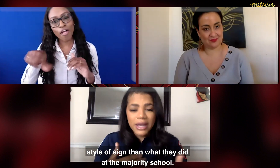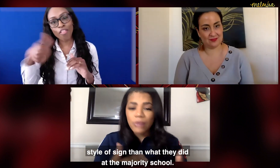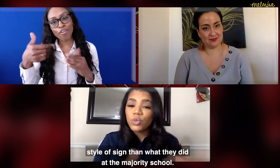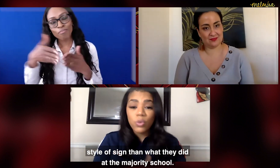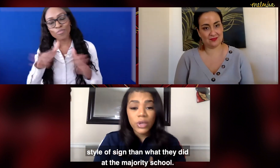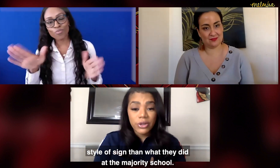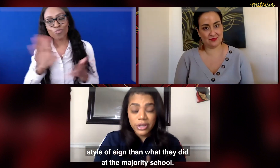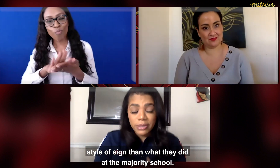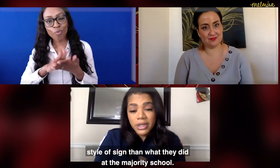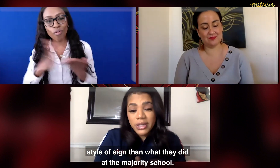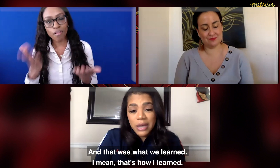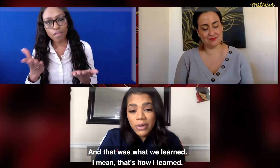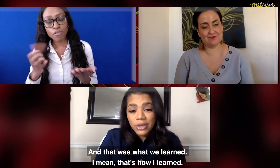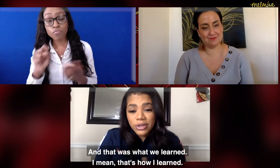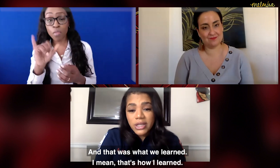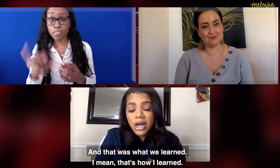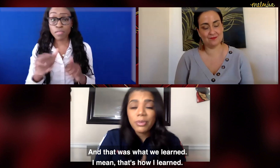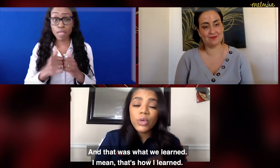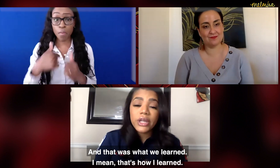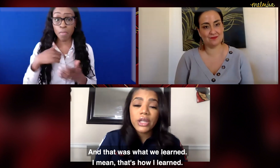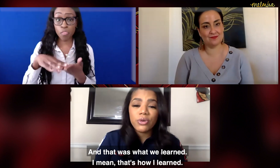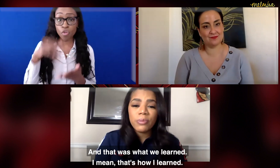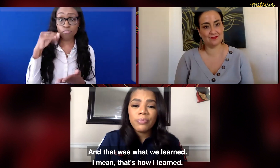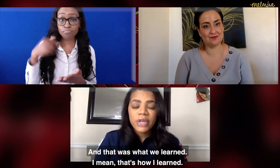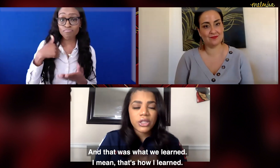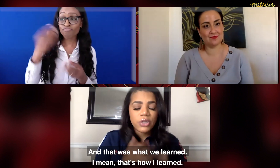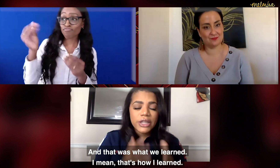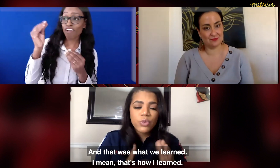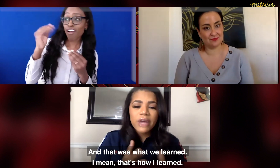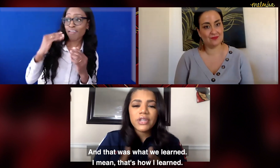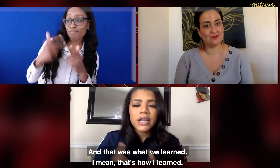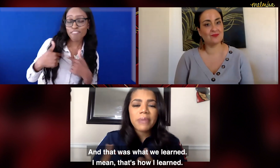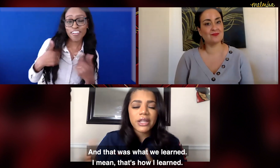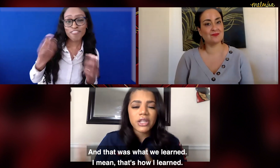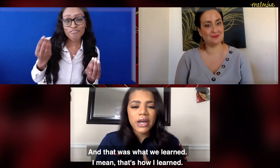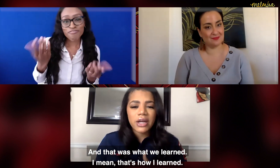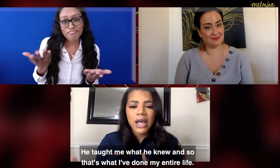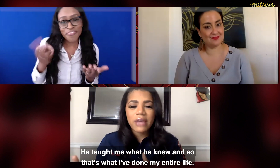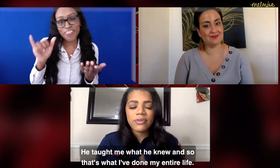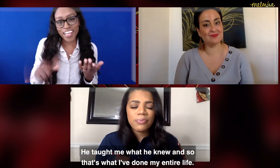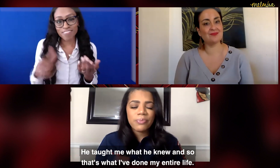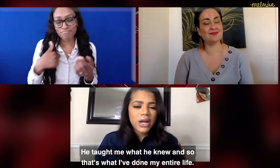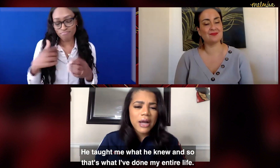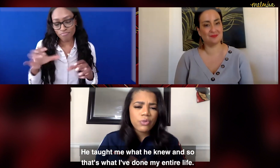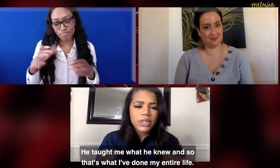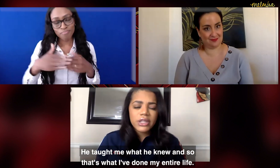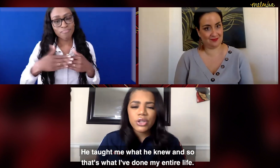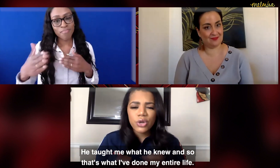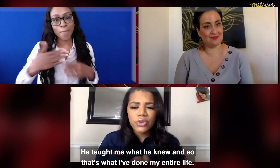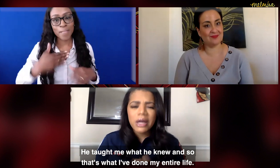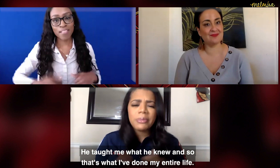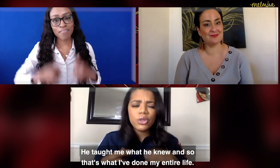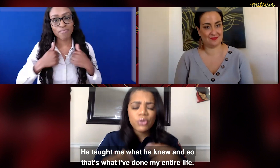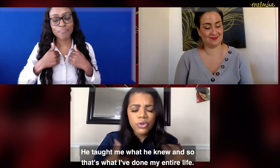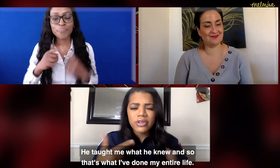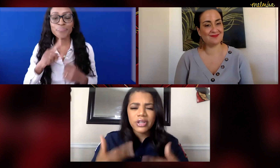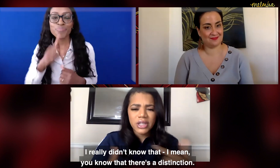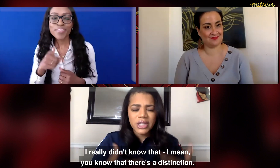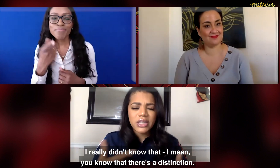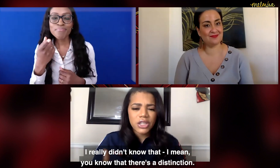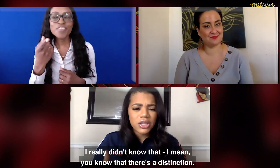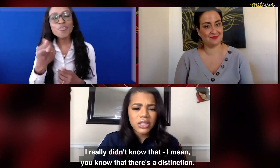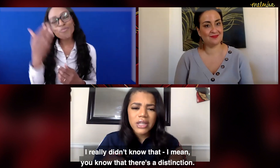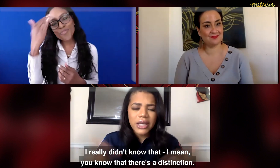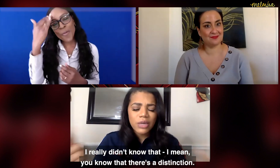And that was what we learned. I mean, that's how I learned. He taught me what he knew. And so that's what I've done my entire life. I really didn't know that. I mean, you know that there's